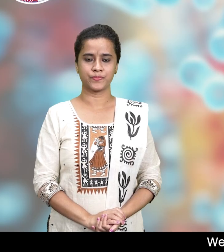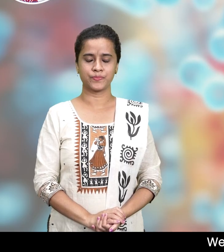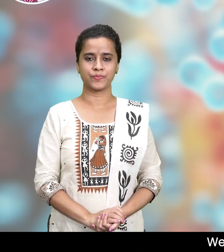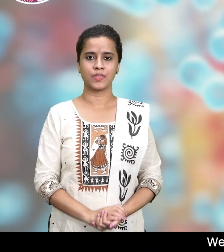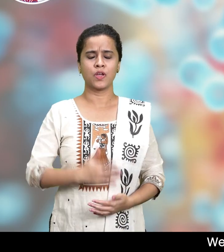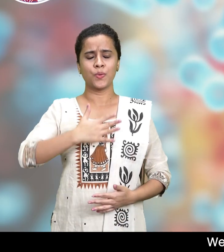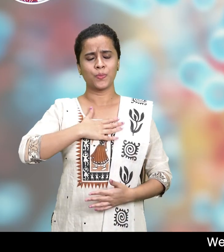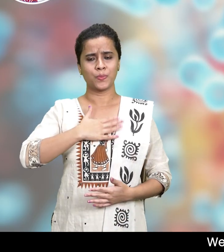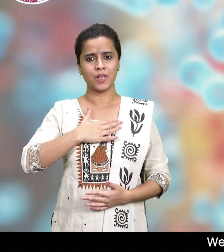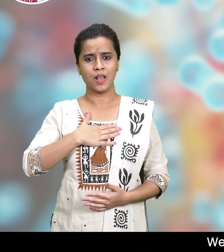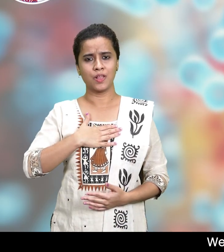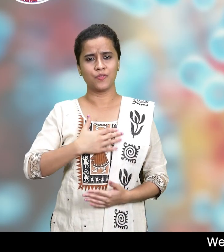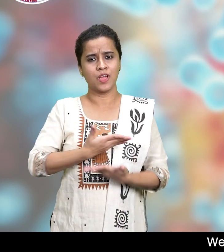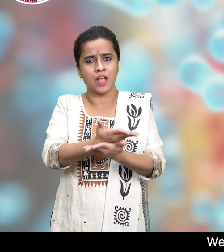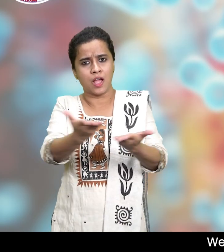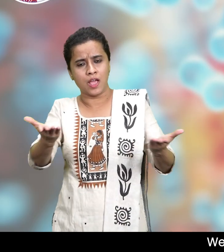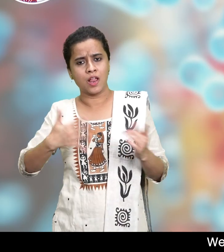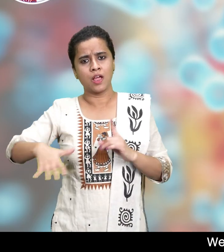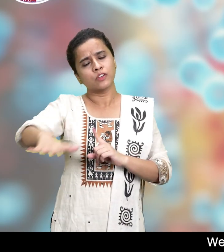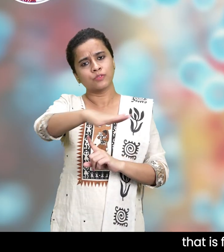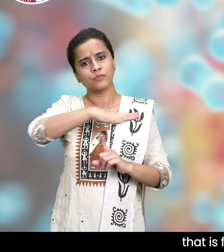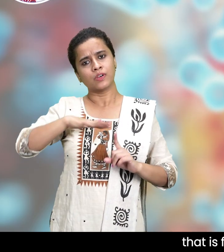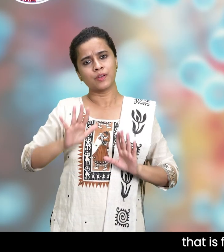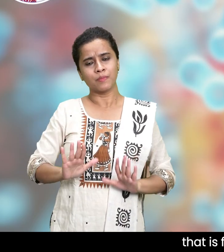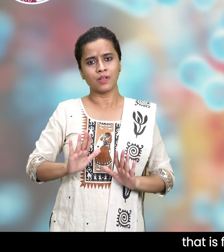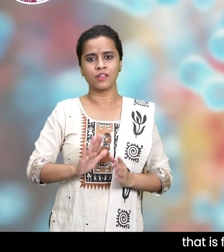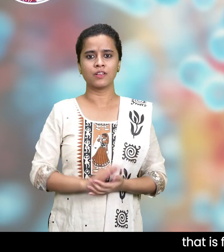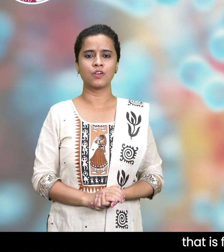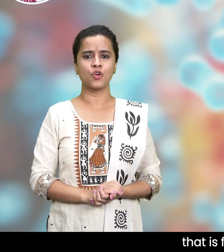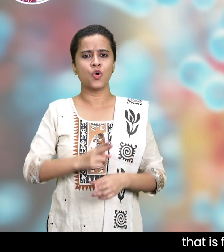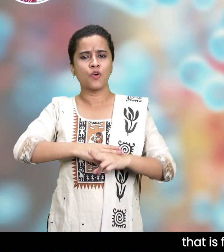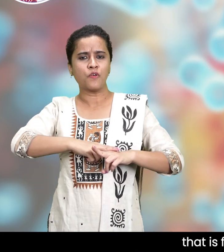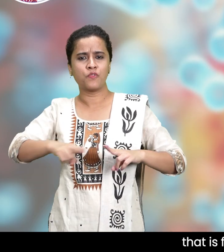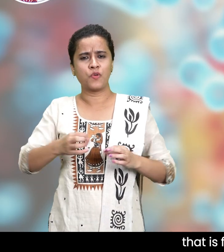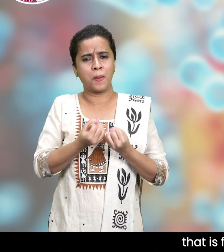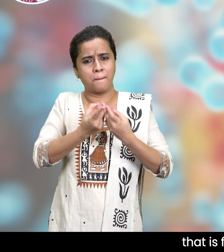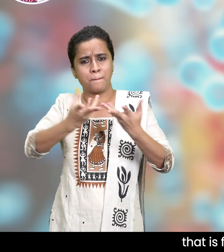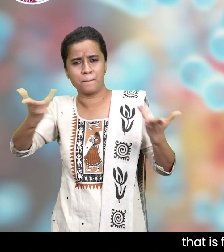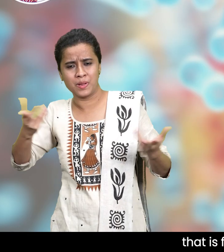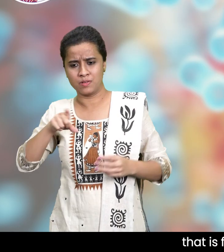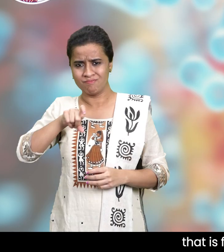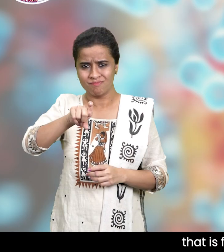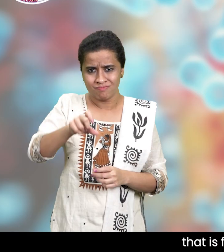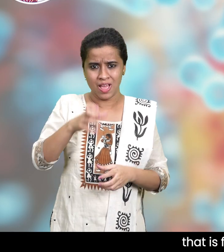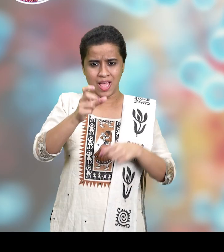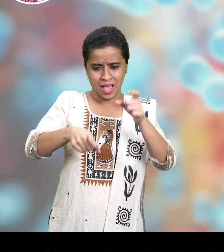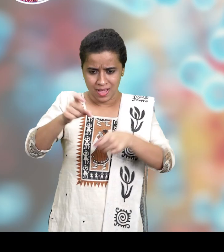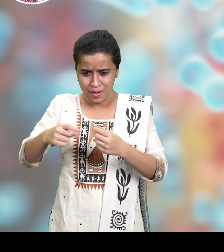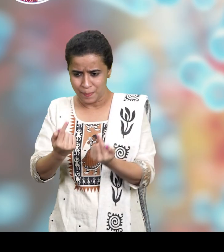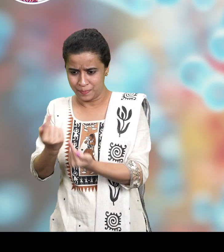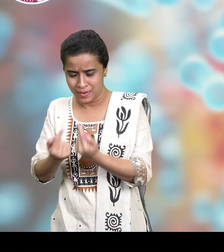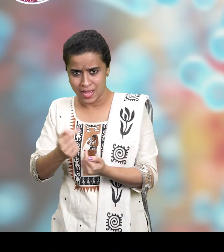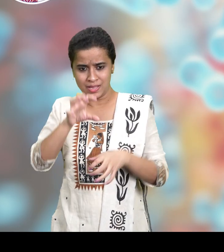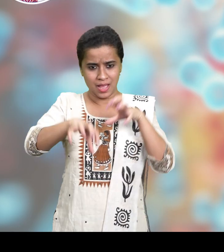We live in an environment that is full of many other creatures